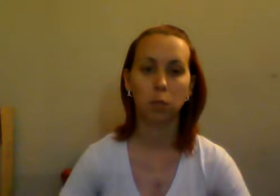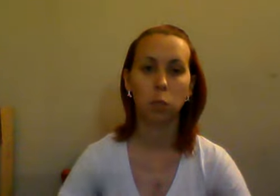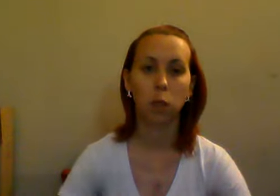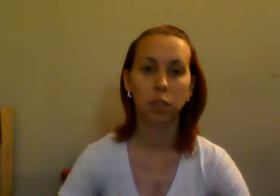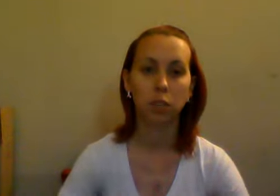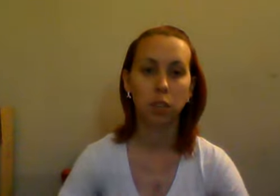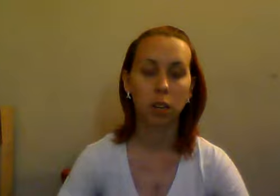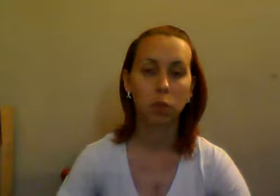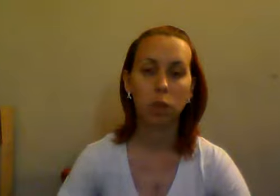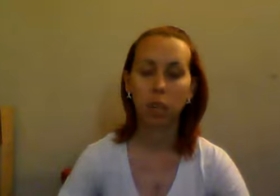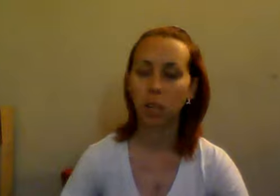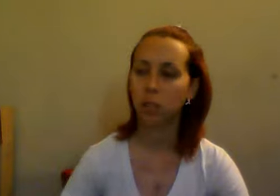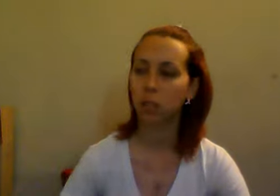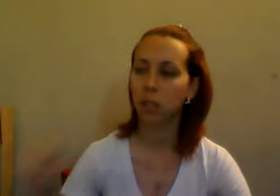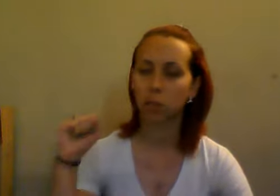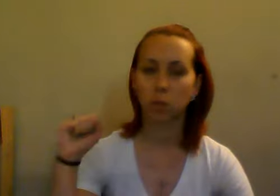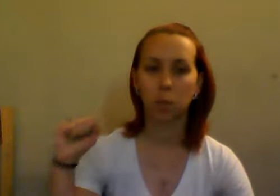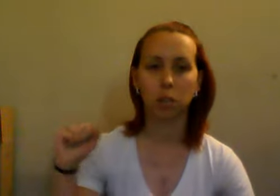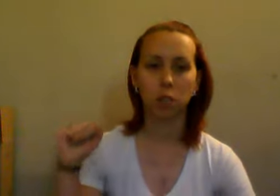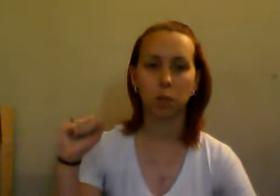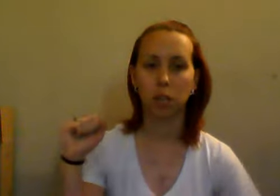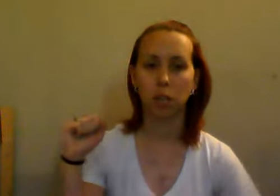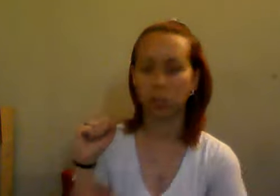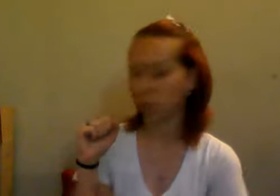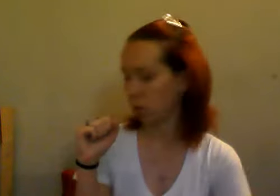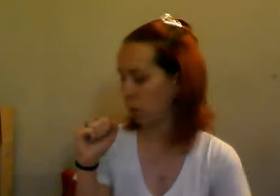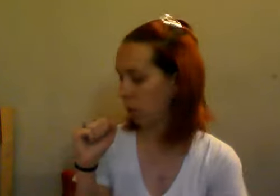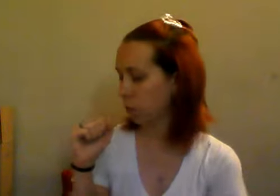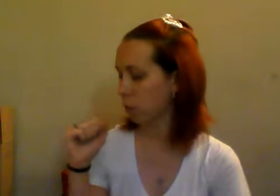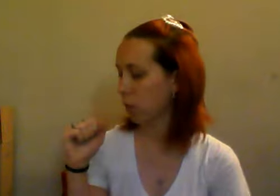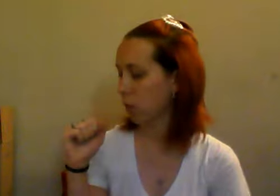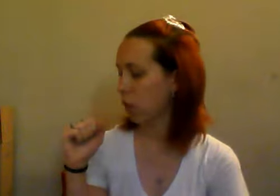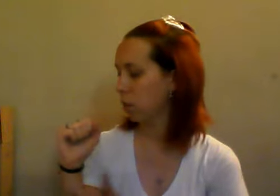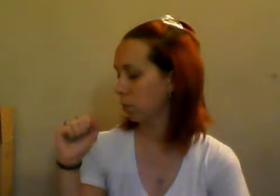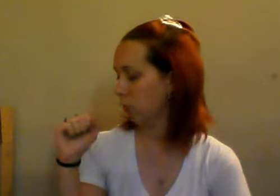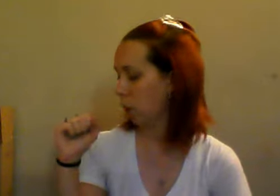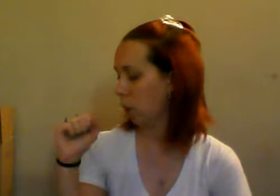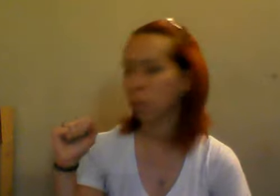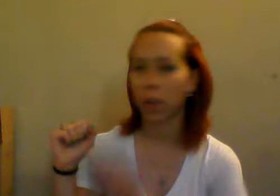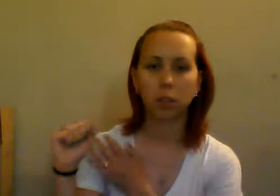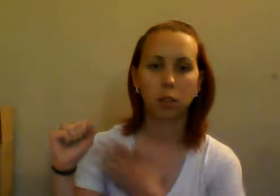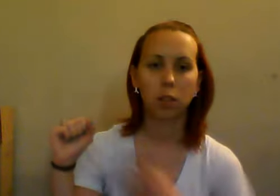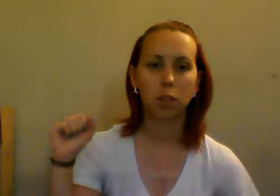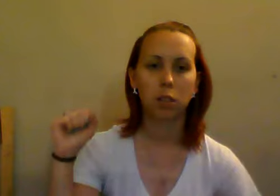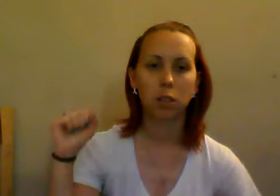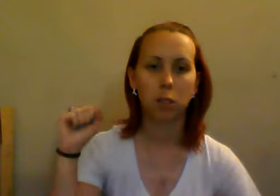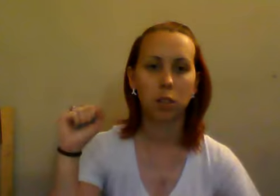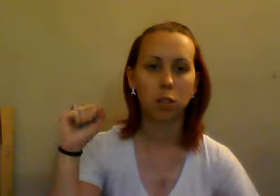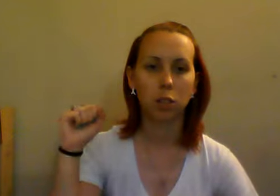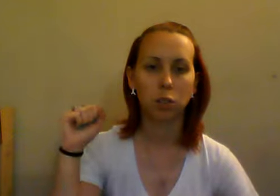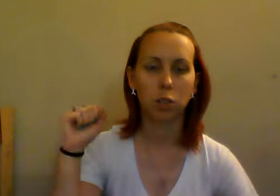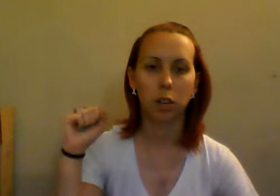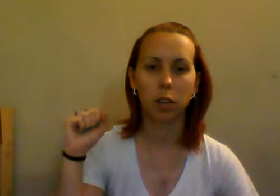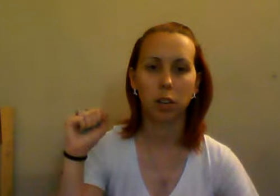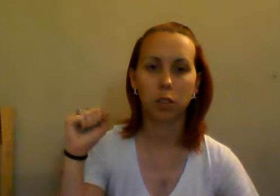when you're signing with one hand. Remember, it should be comfortably elbow bent, somewhere in the shoulder area, so